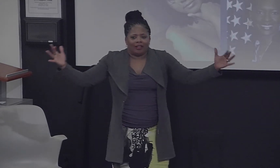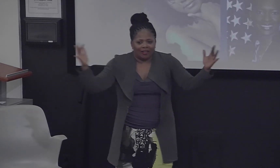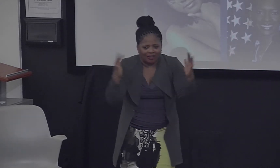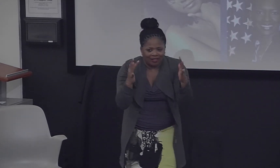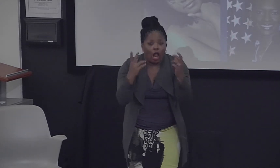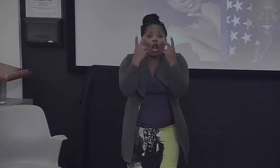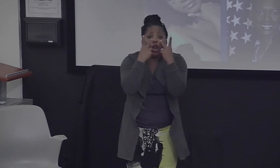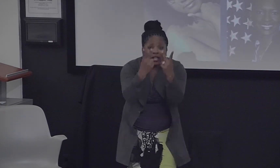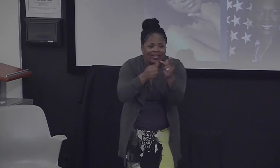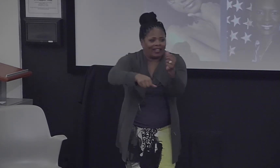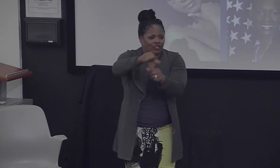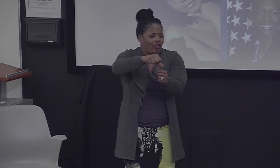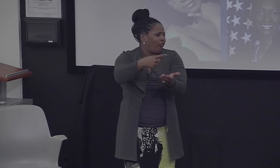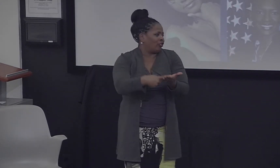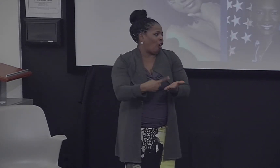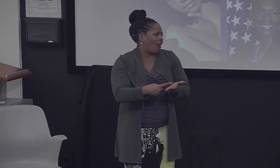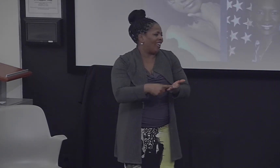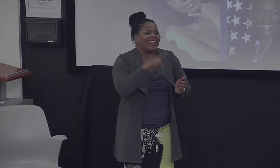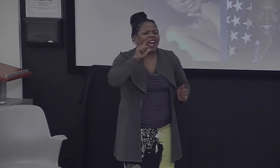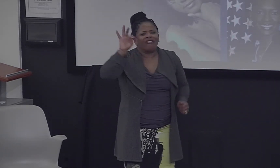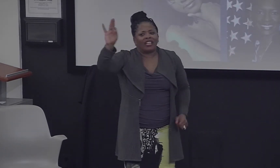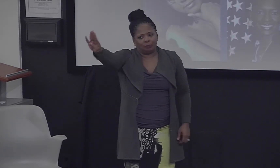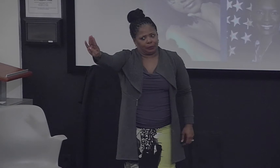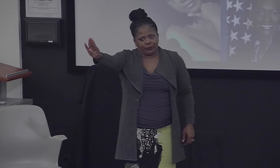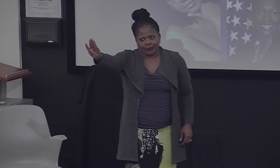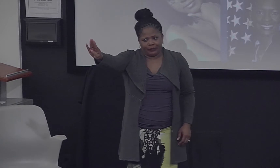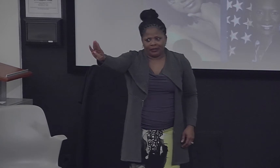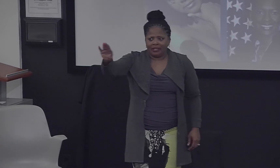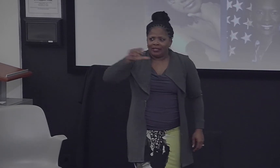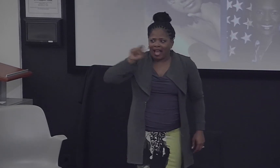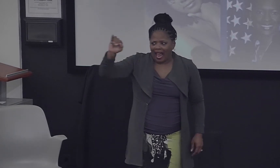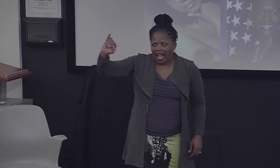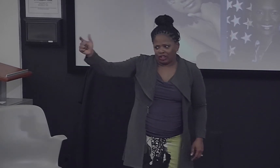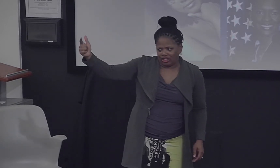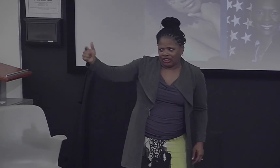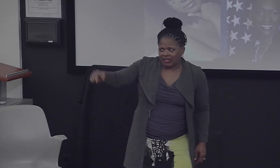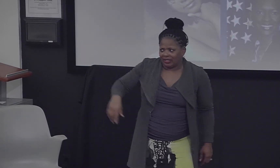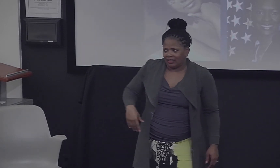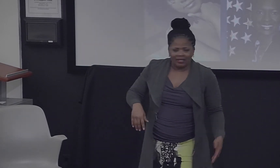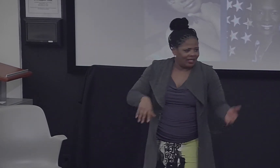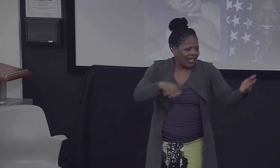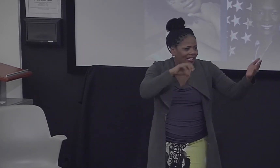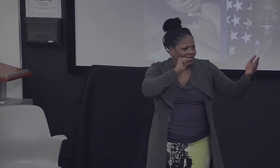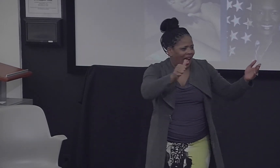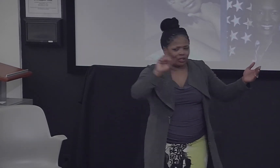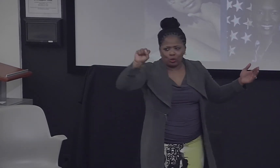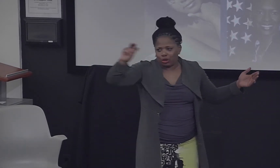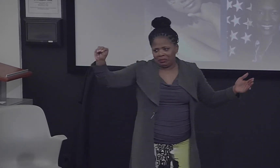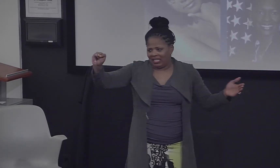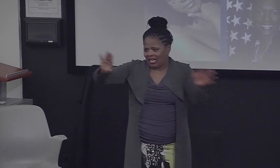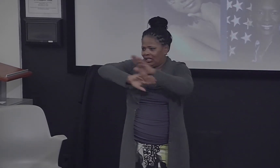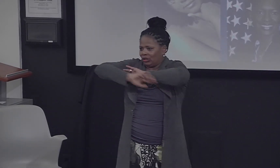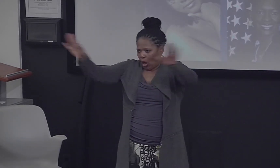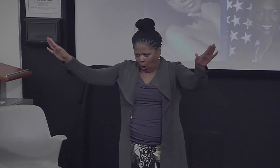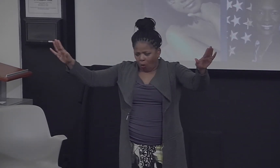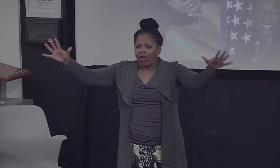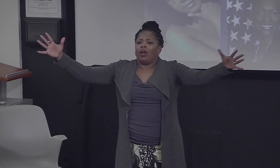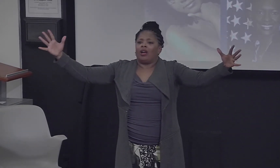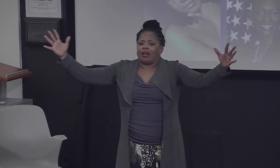We can't just assume it. We really have to engage and understand this. Not on Facebook. I'm not talking about engaging through social media in